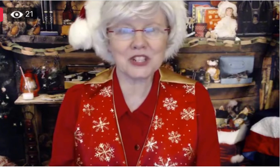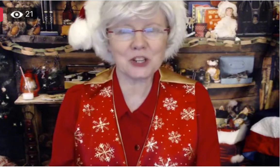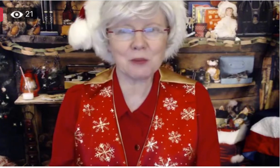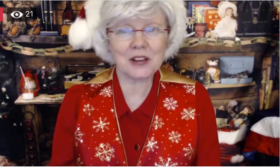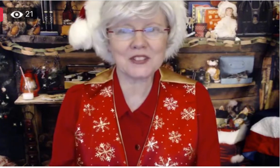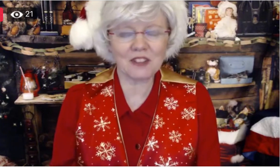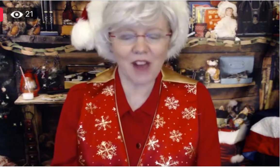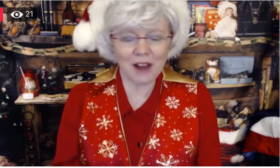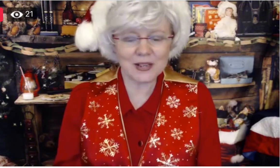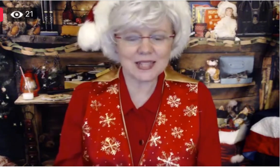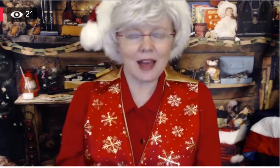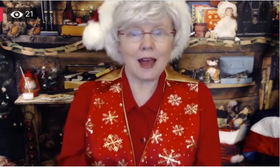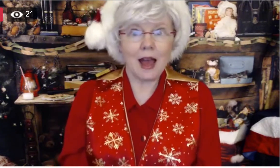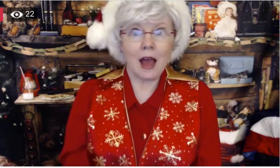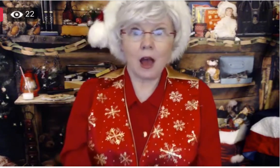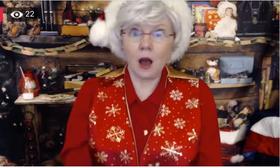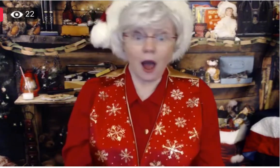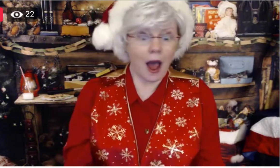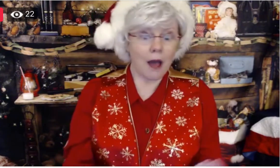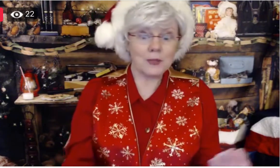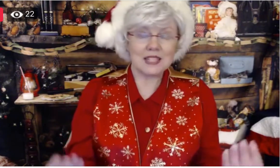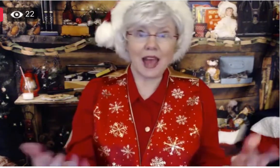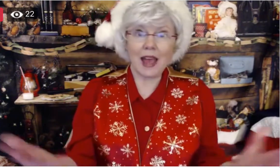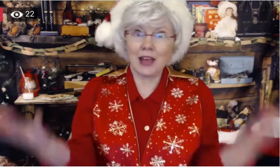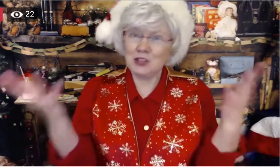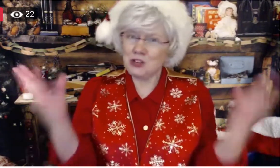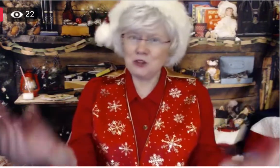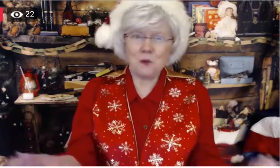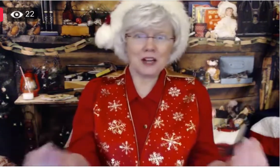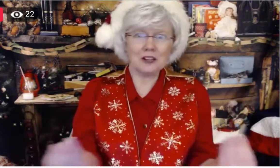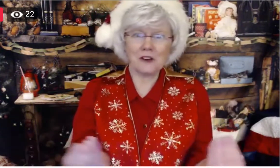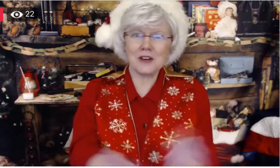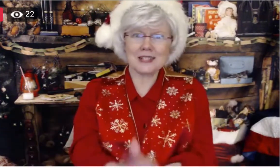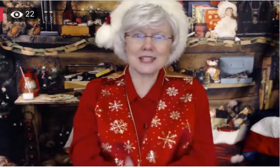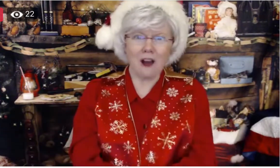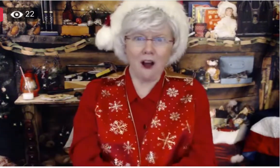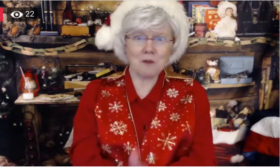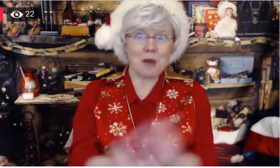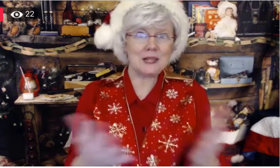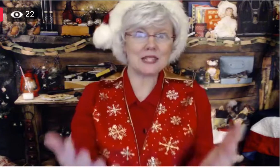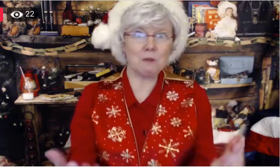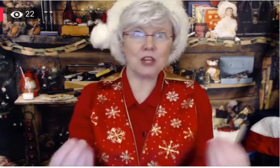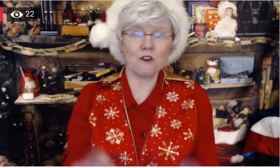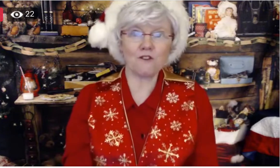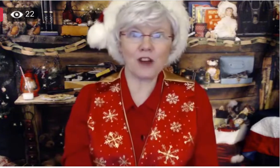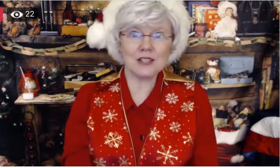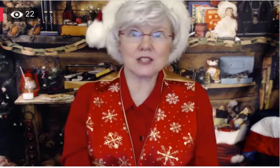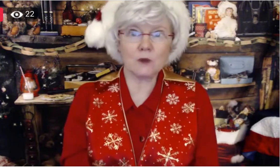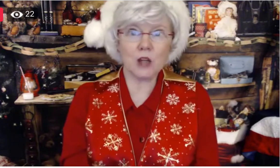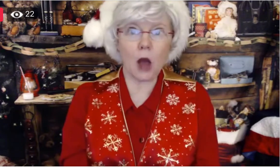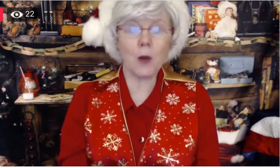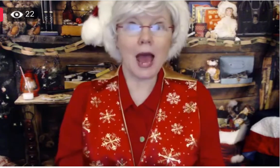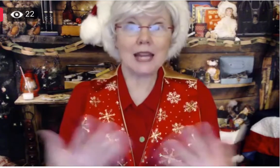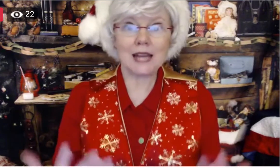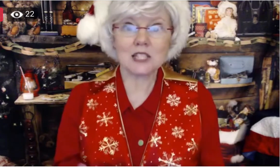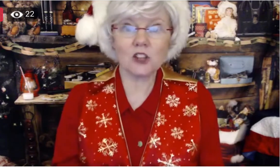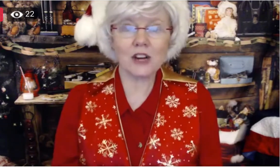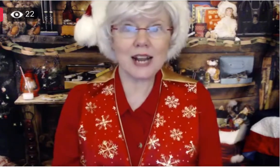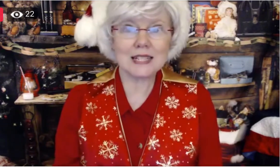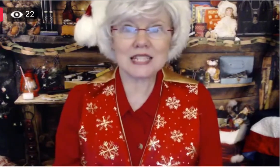year because of the virus, I would say, do you want to learn a song? Maybe something your friends don't know? Let's learn it in